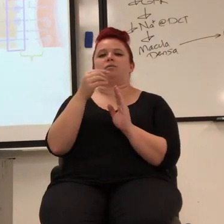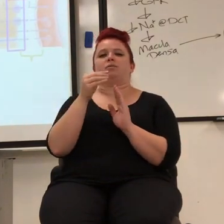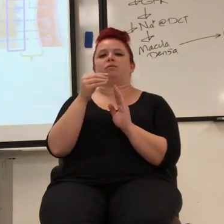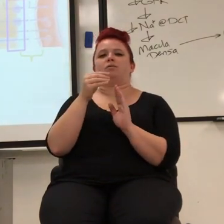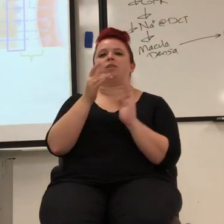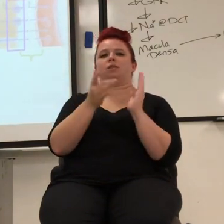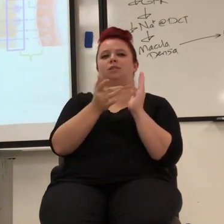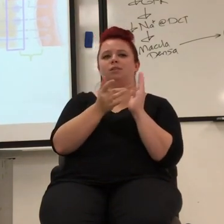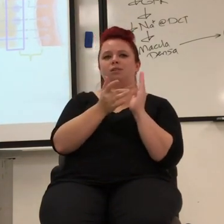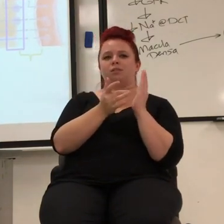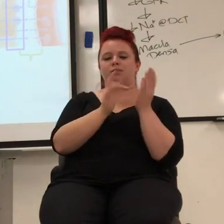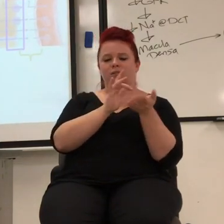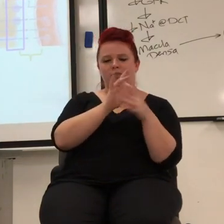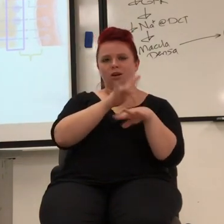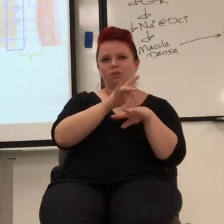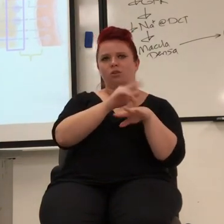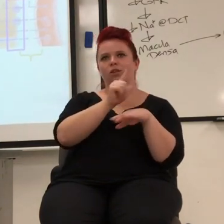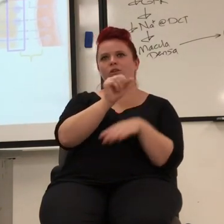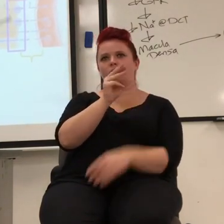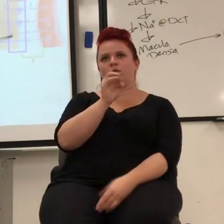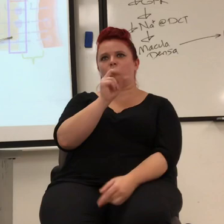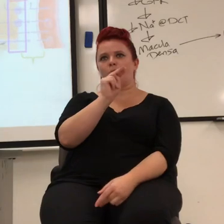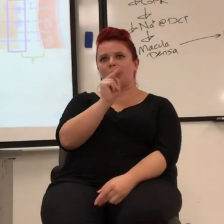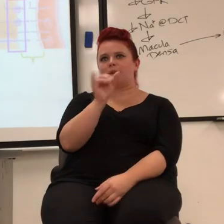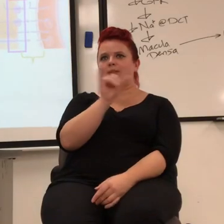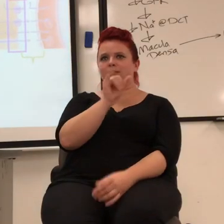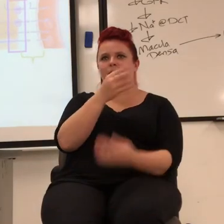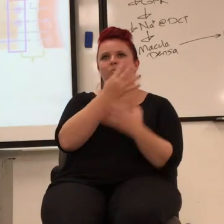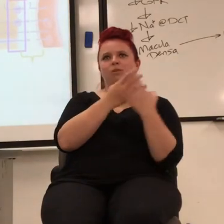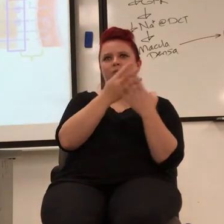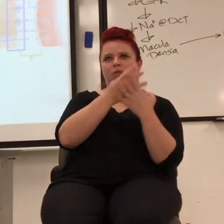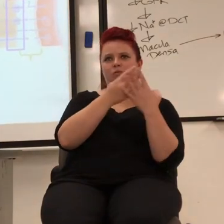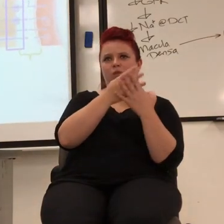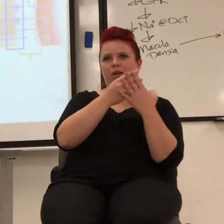the filtrate. And the side opposite is basolateral side.